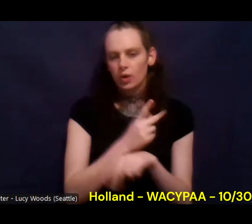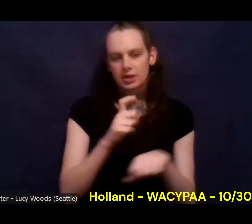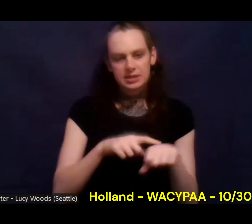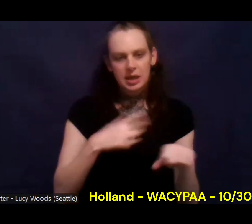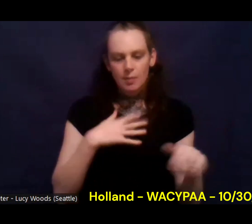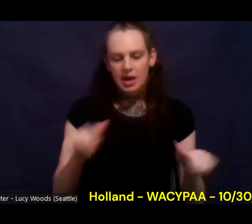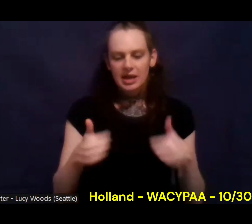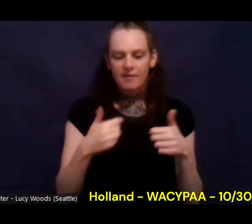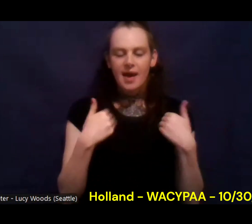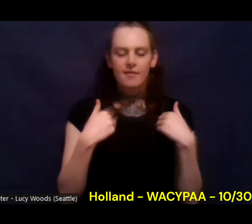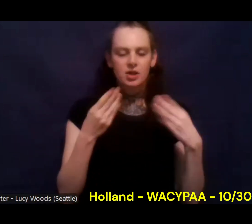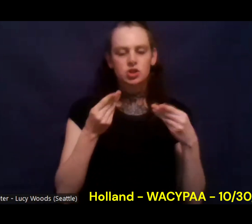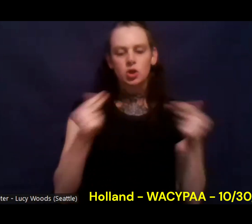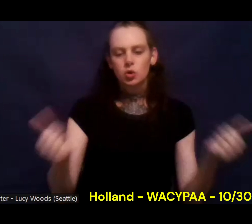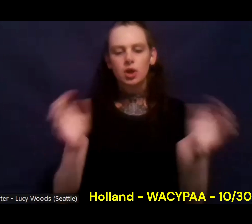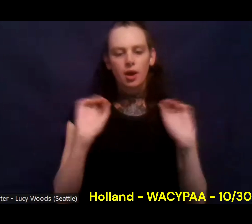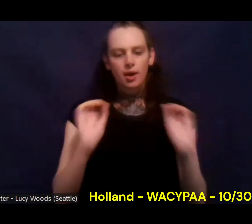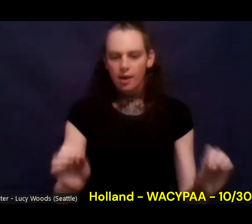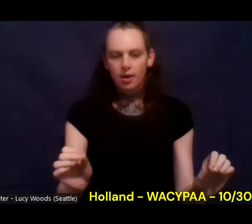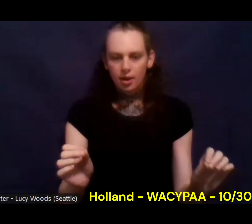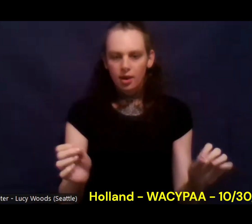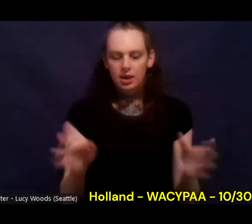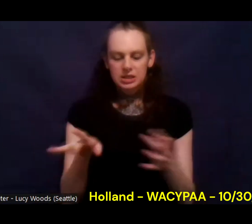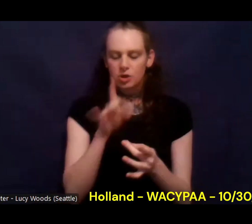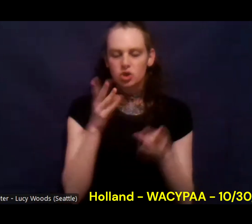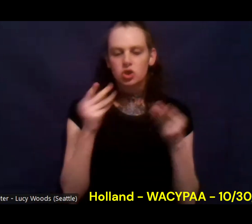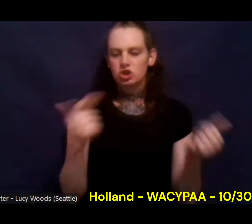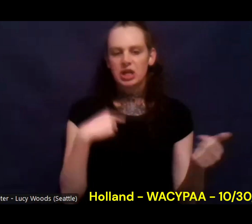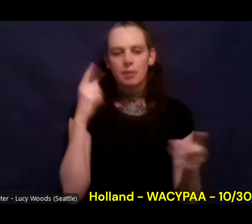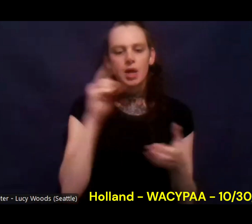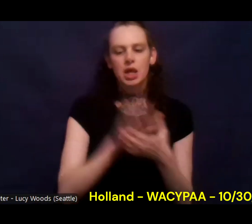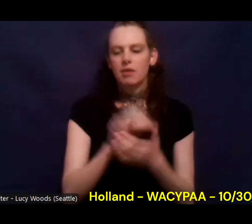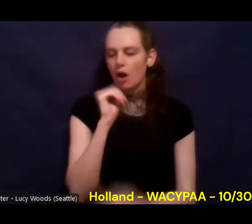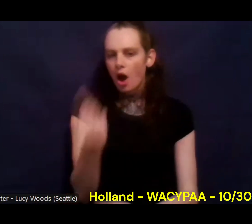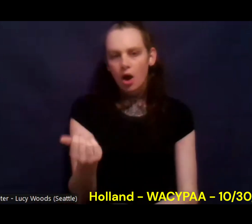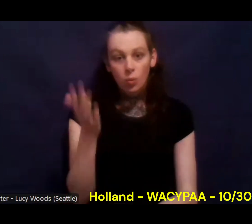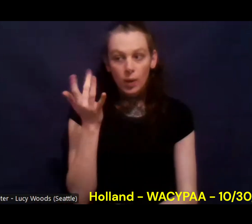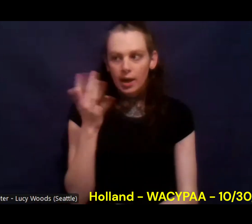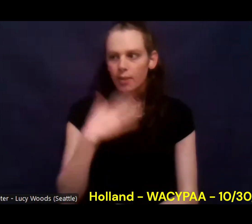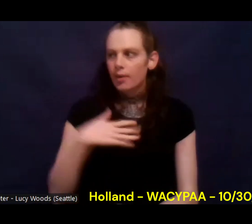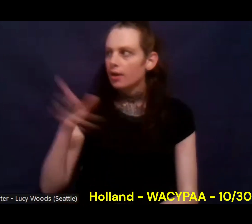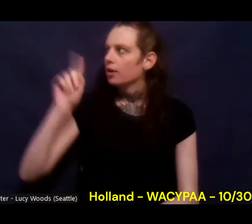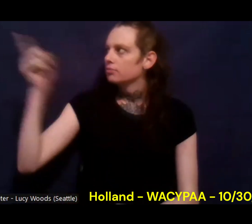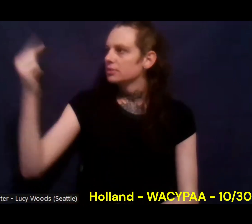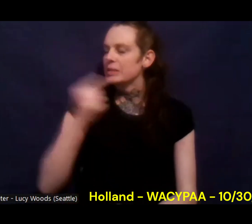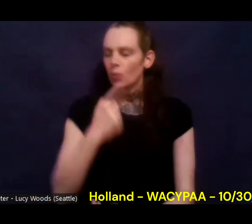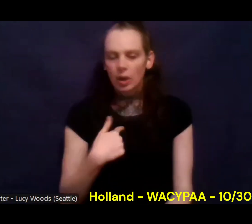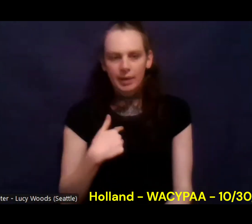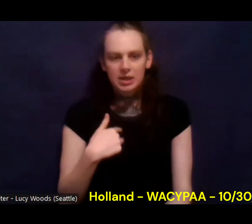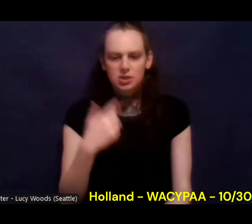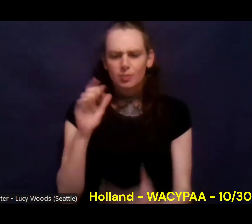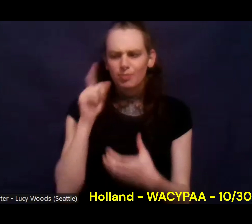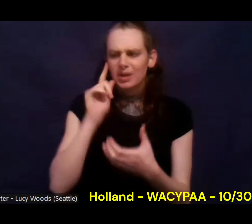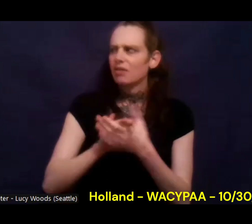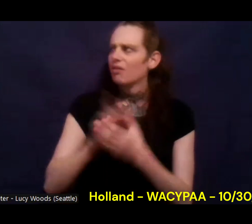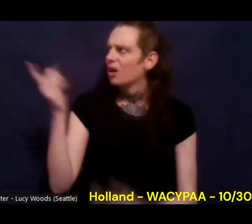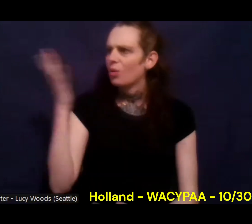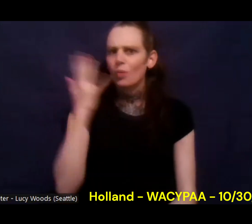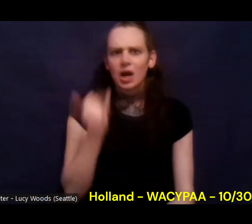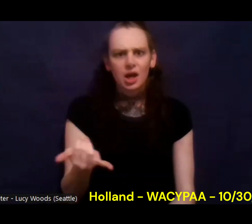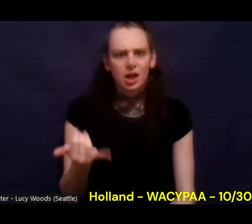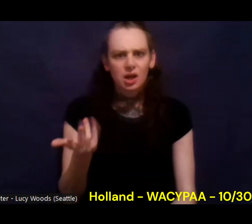of solution. I didn't believe in the spiritual solution anymore because, like, my God let me down. So why would I believe in that? I knew